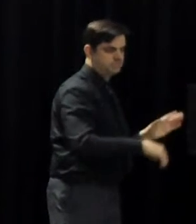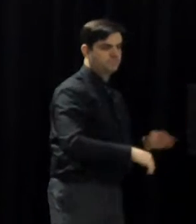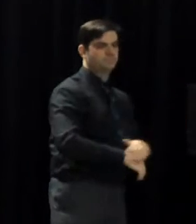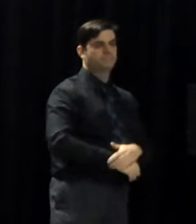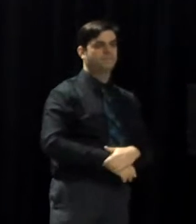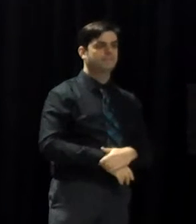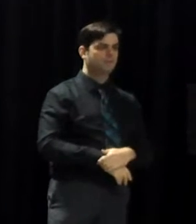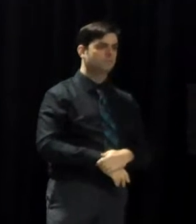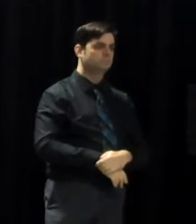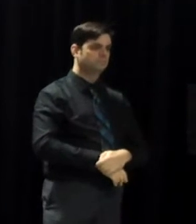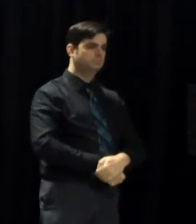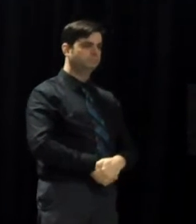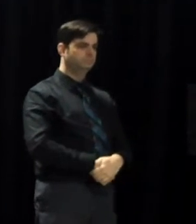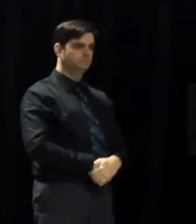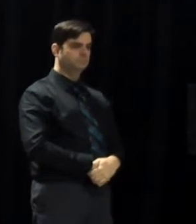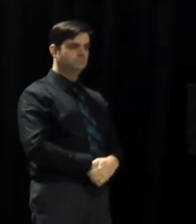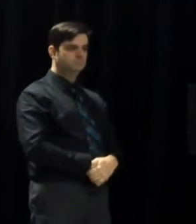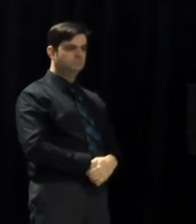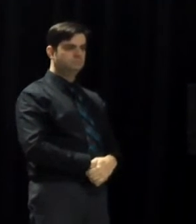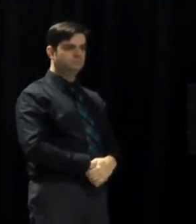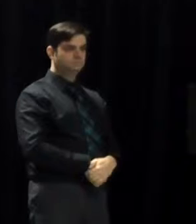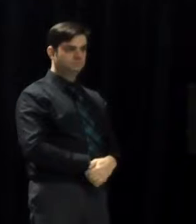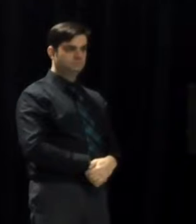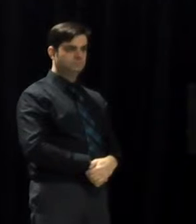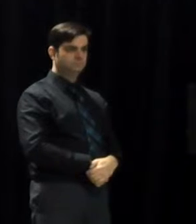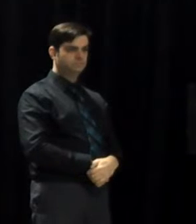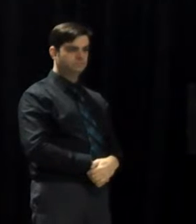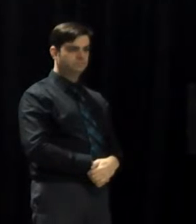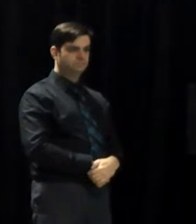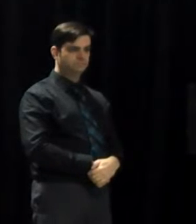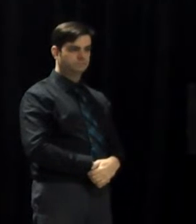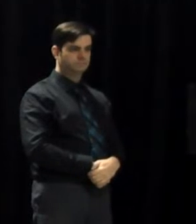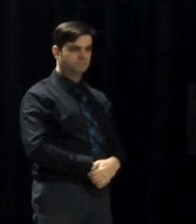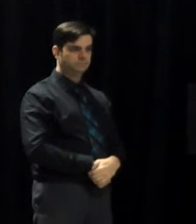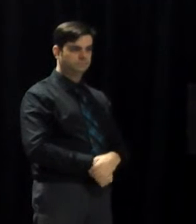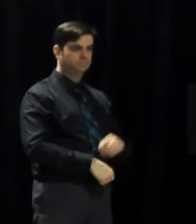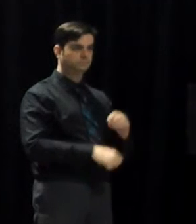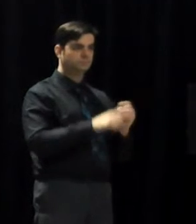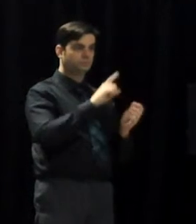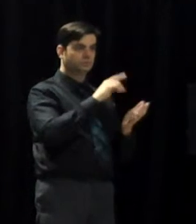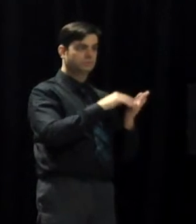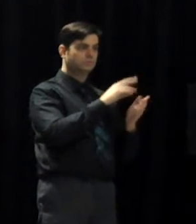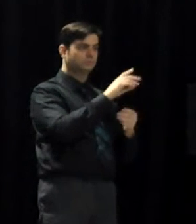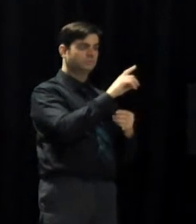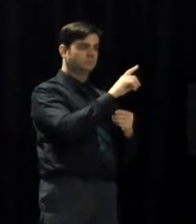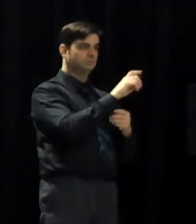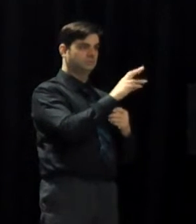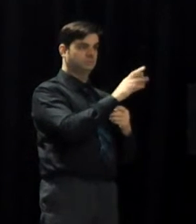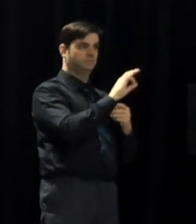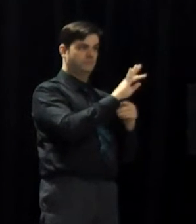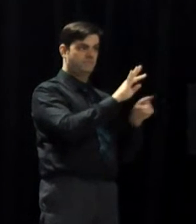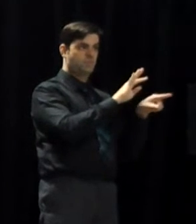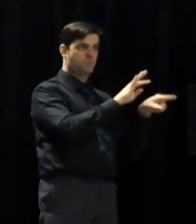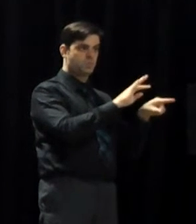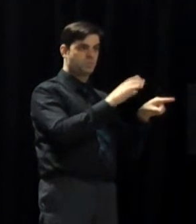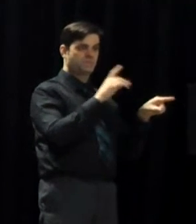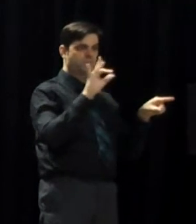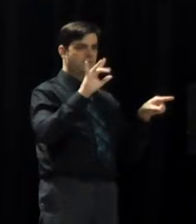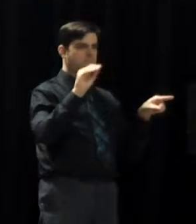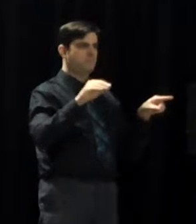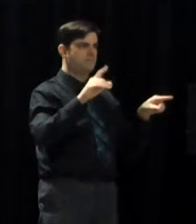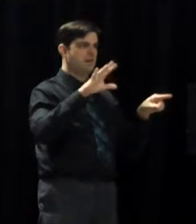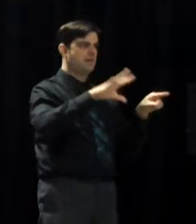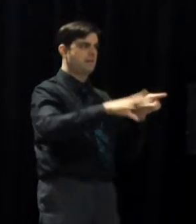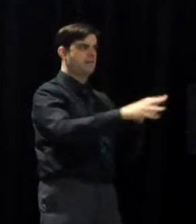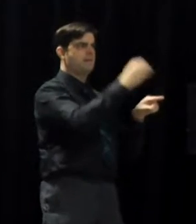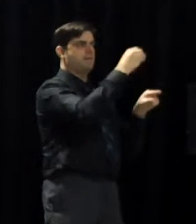than 1694. And so when you look at the capacity, our workers in the